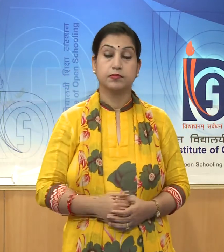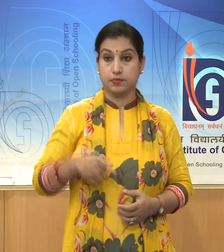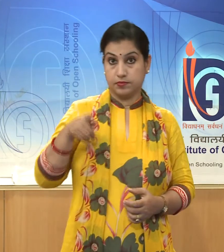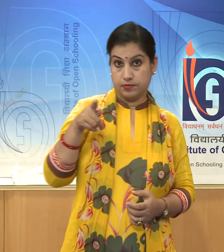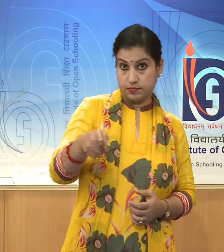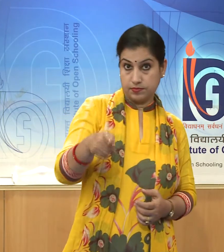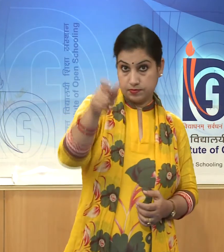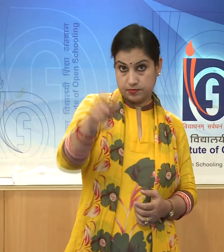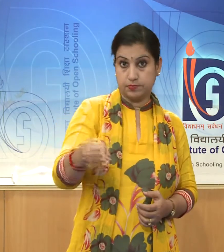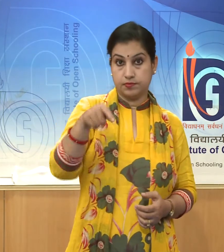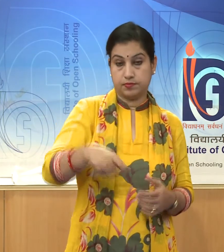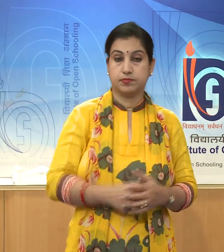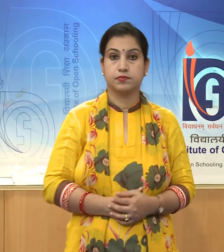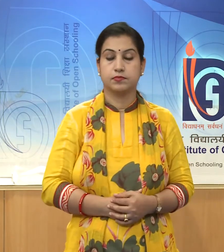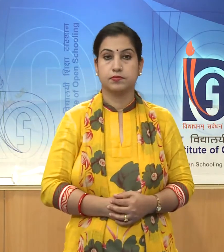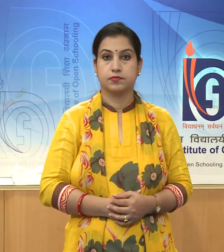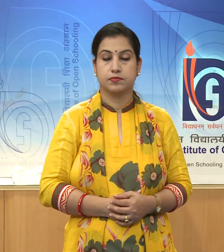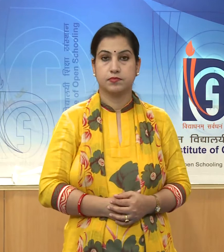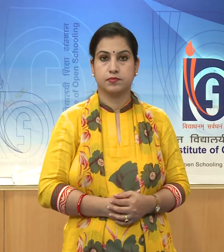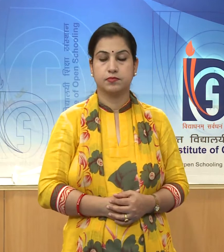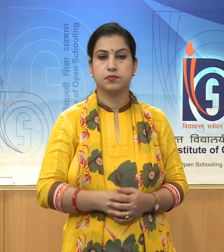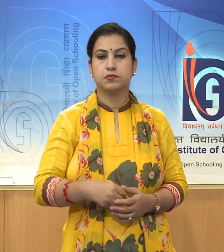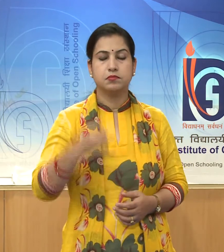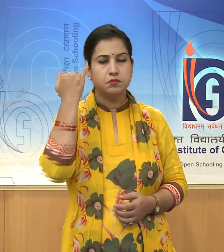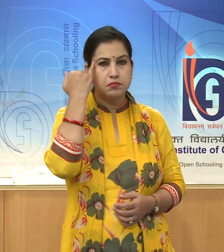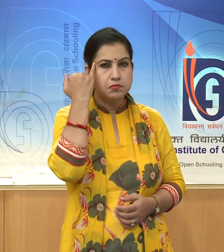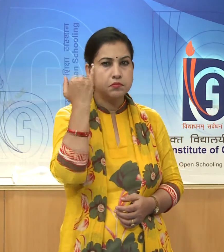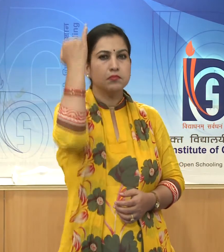He was a post-impressionist painter